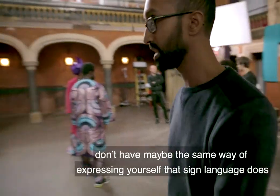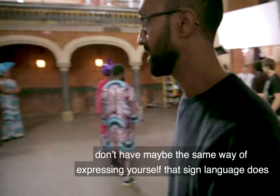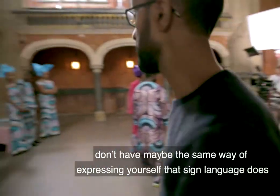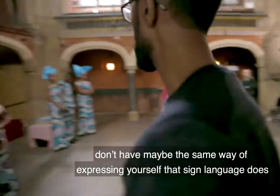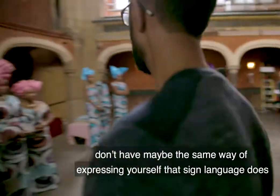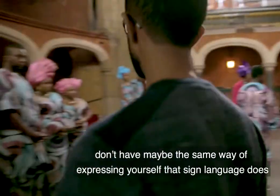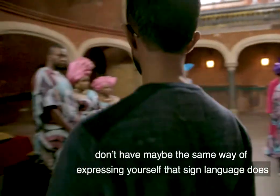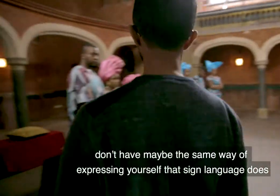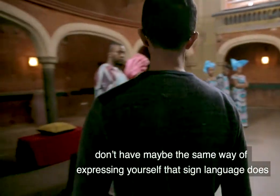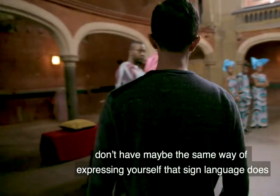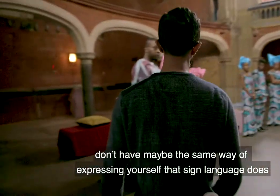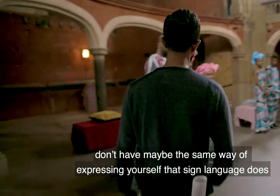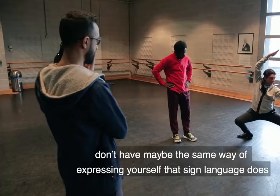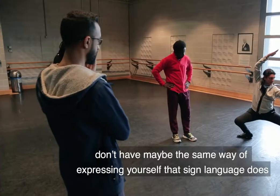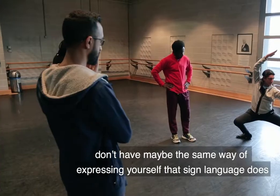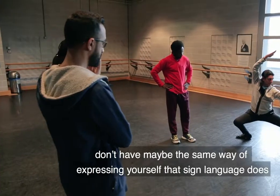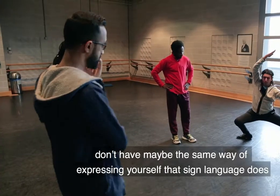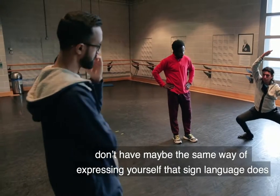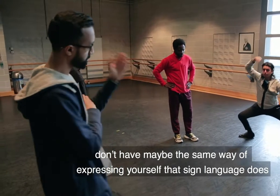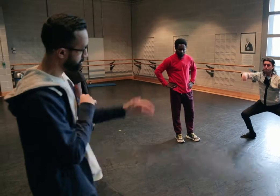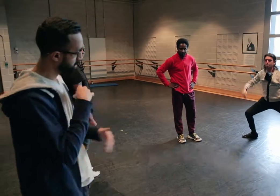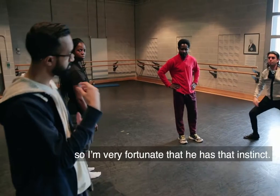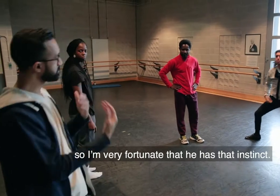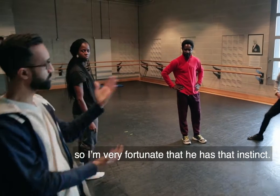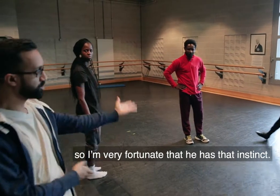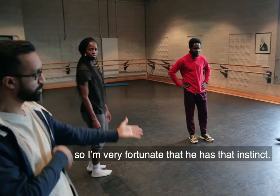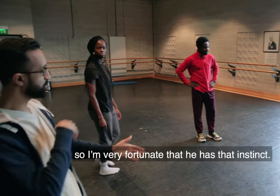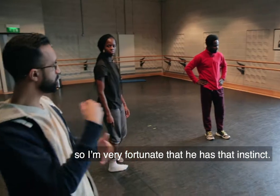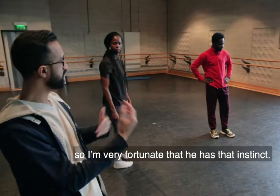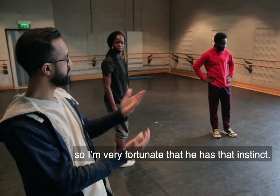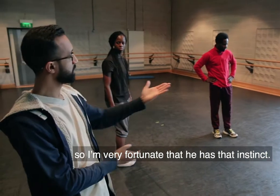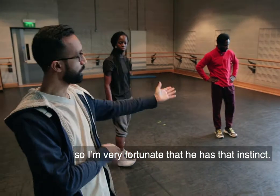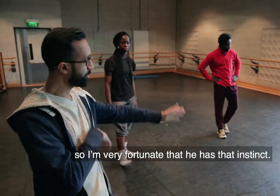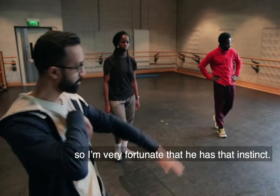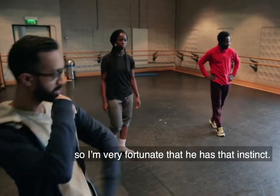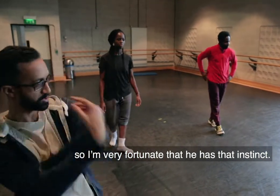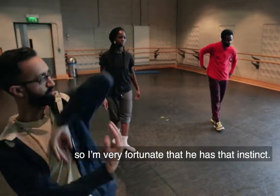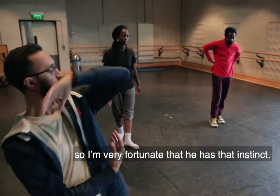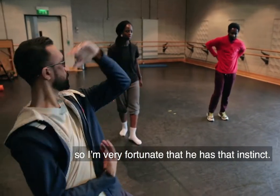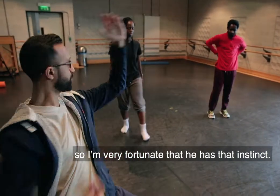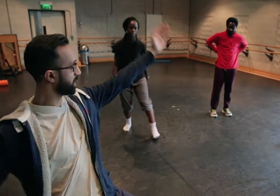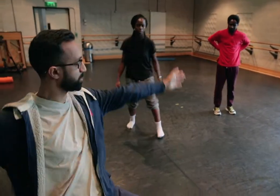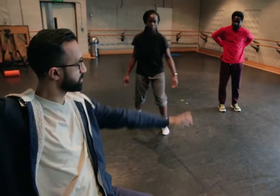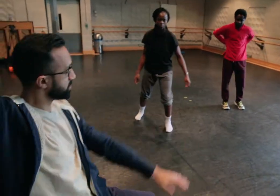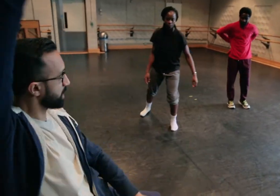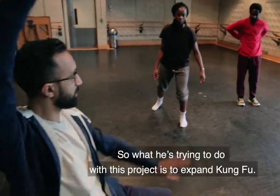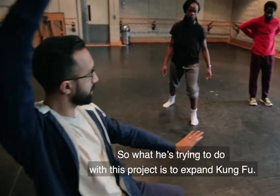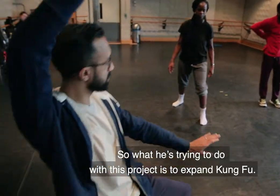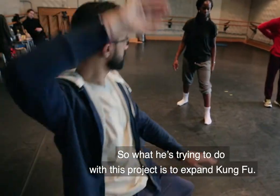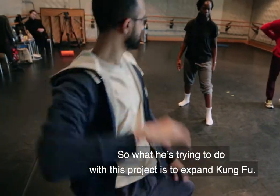maybe the same way of expressing yourself that sign language does. So I'm very fortunate that he has that instinct. So what he's trying